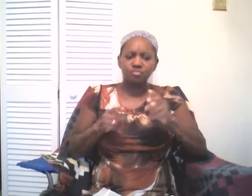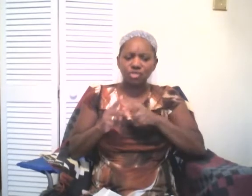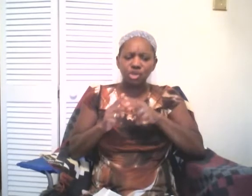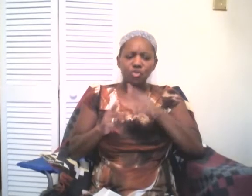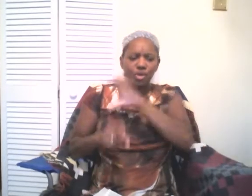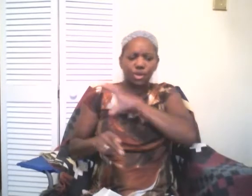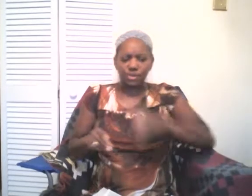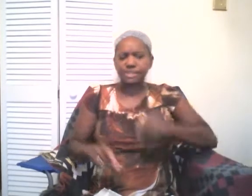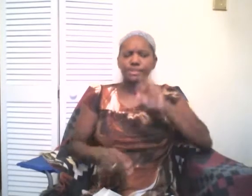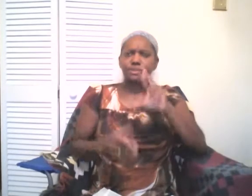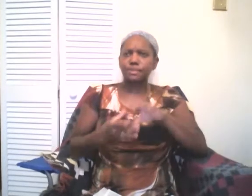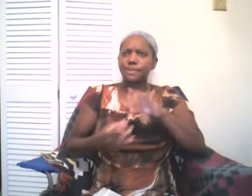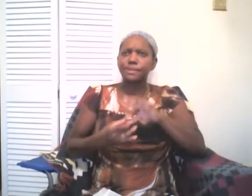whether you are Christian or spiritual,